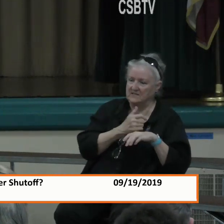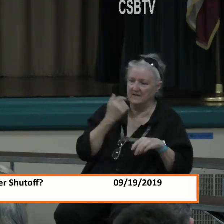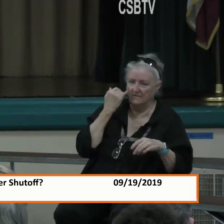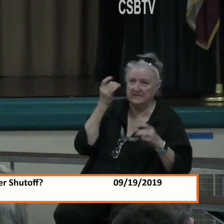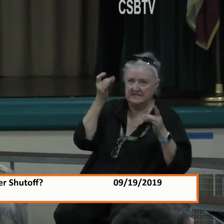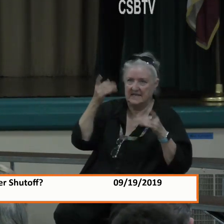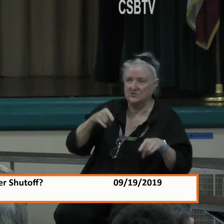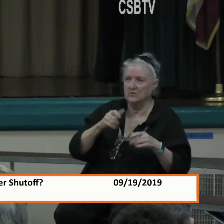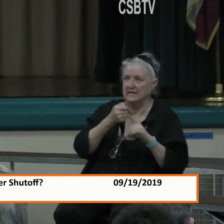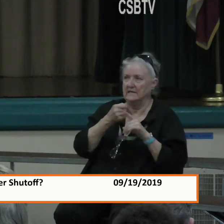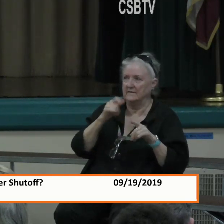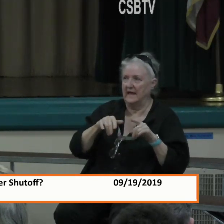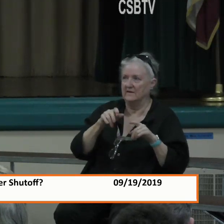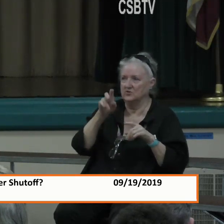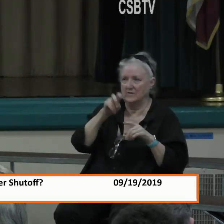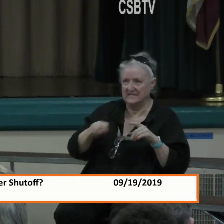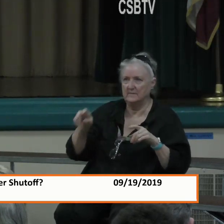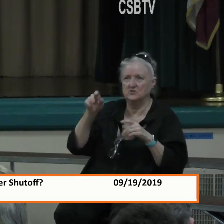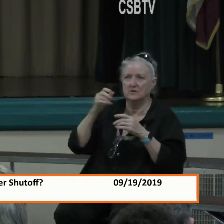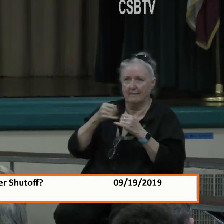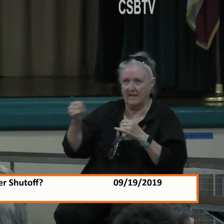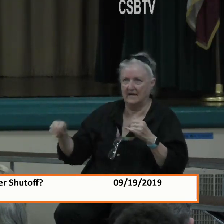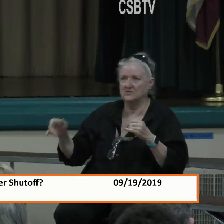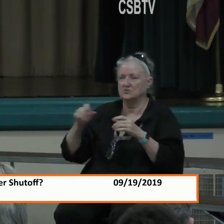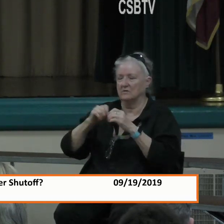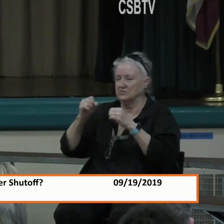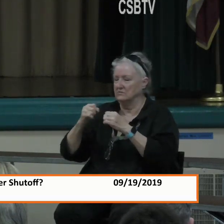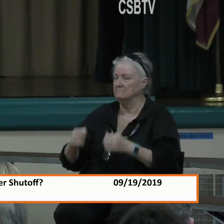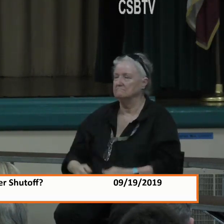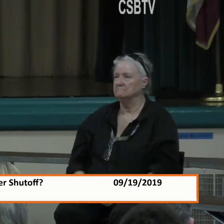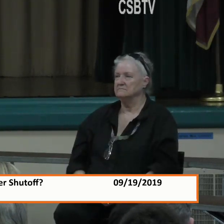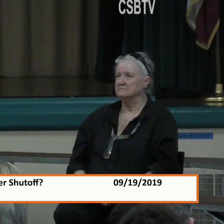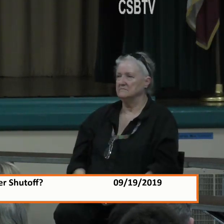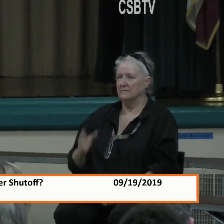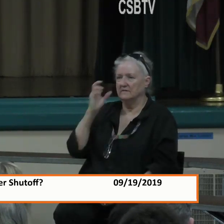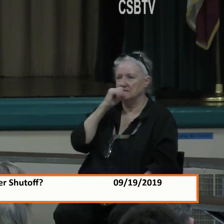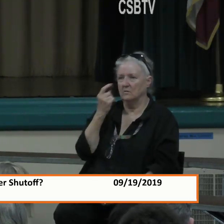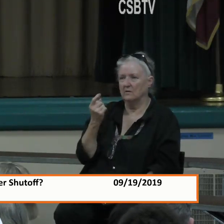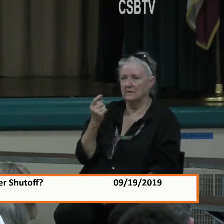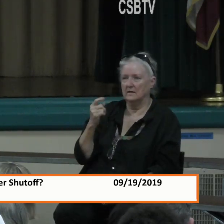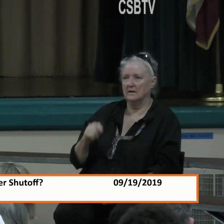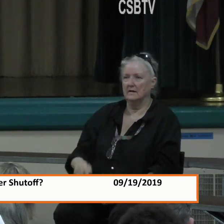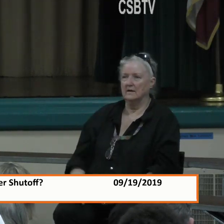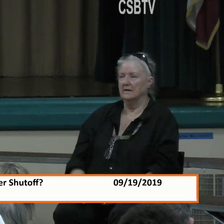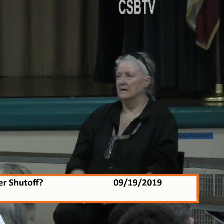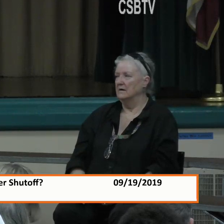hit that transmission, our transmission infrastructure. Am I missing one?